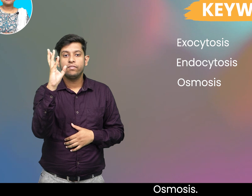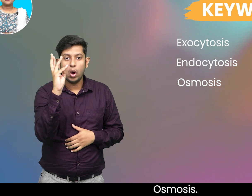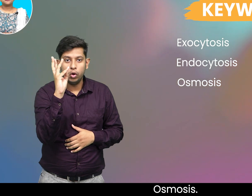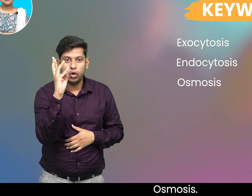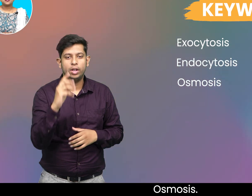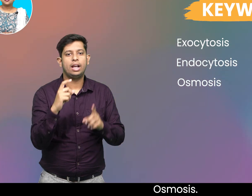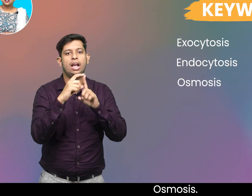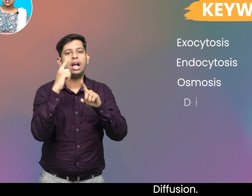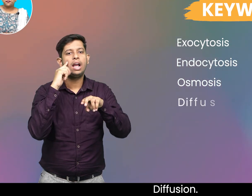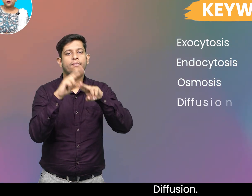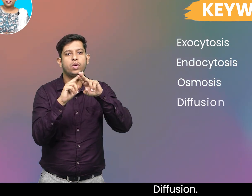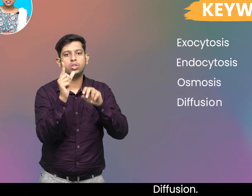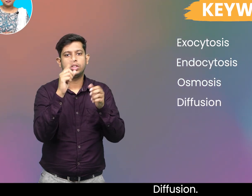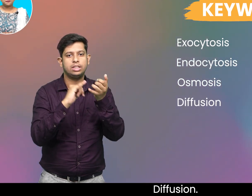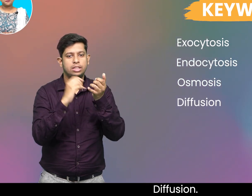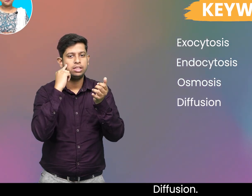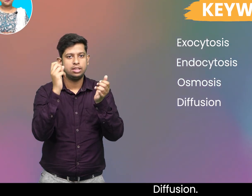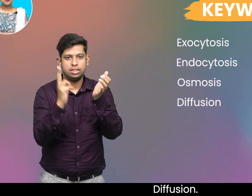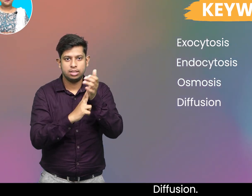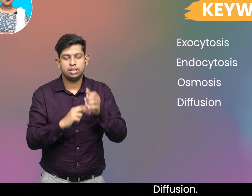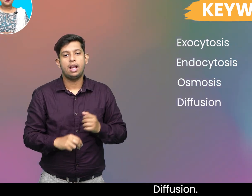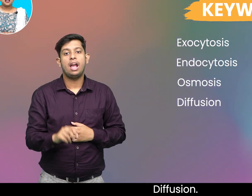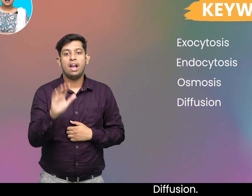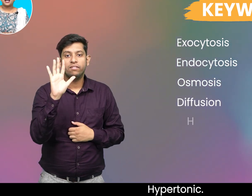osmosis, diffusion,